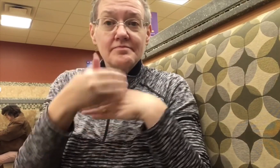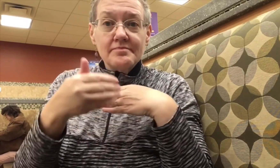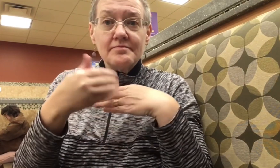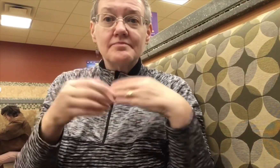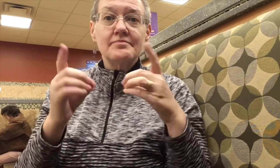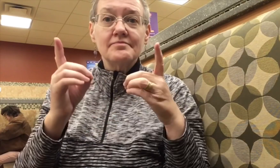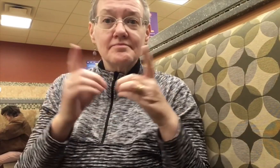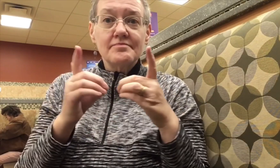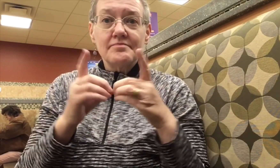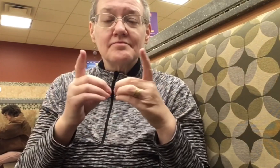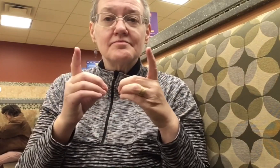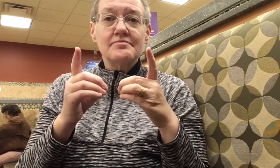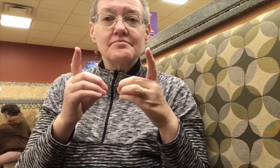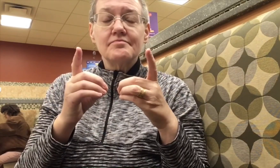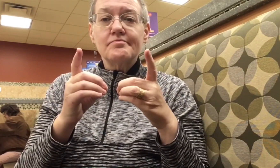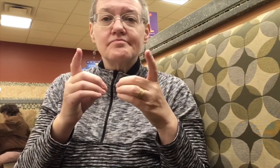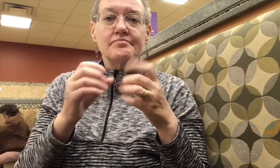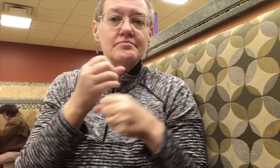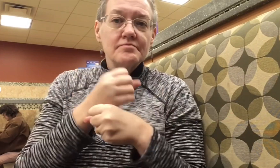need keto breads and desserts,